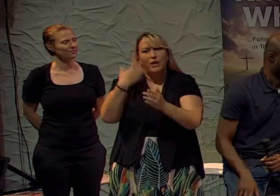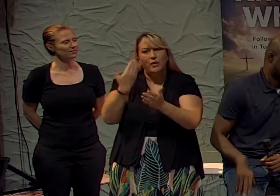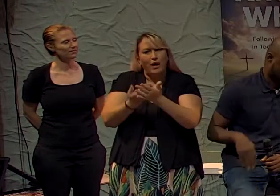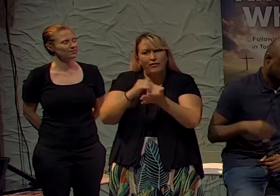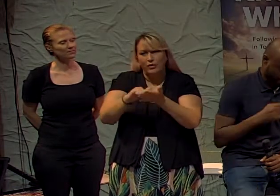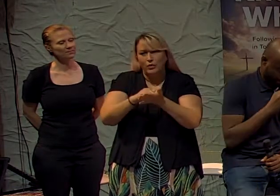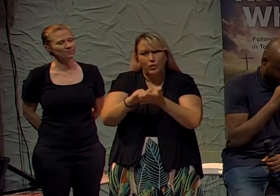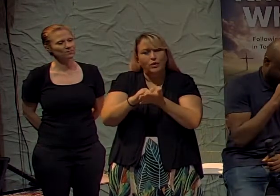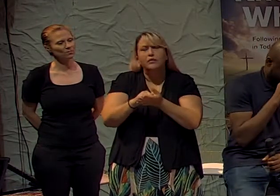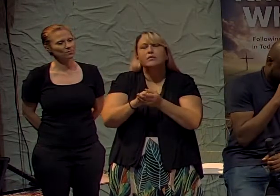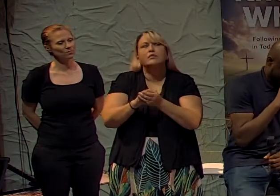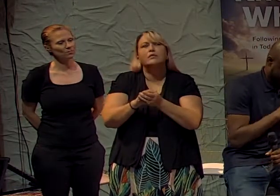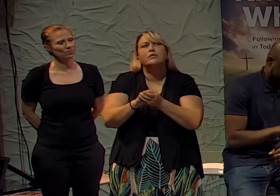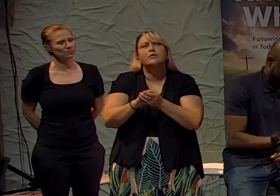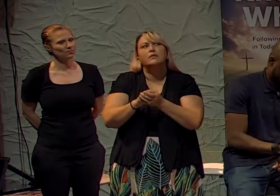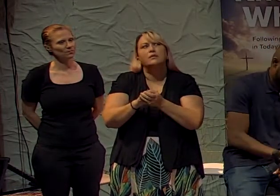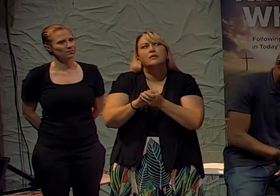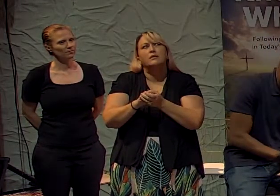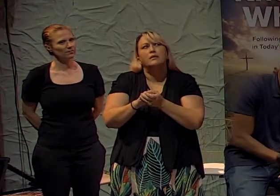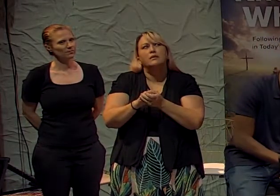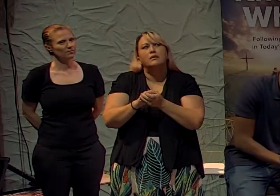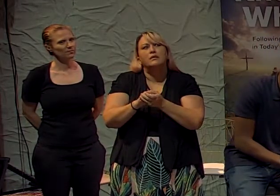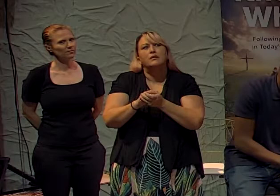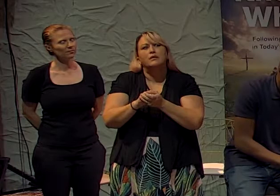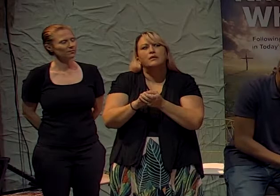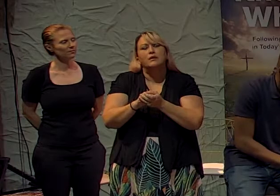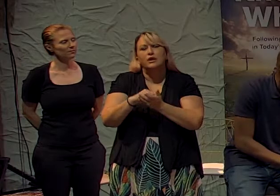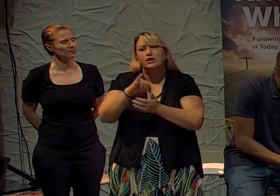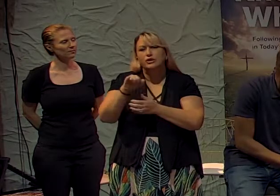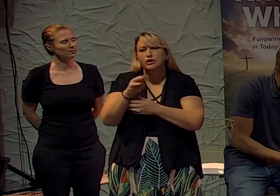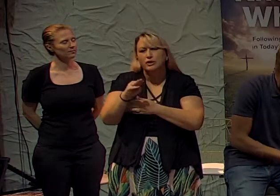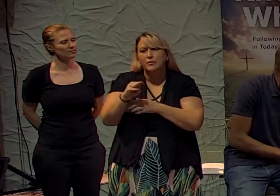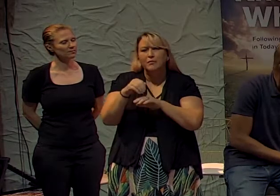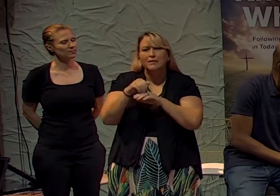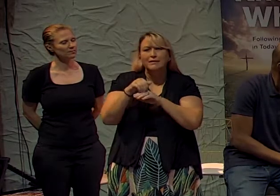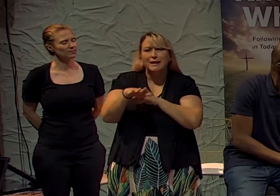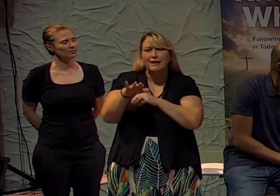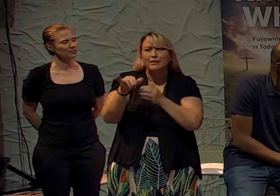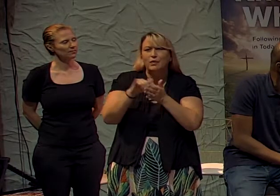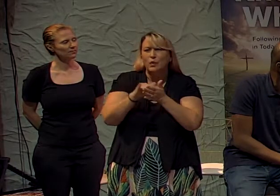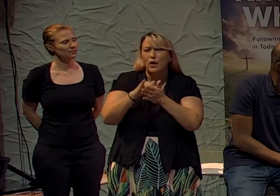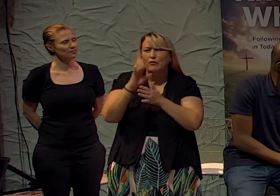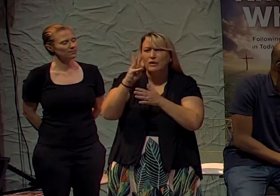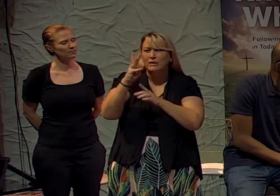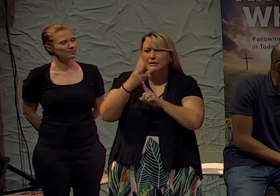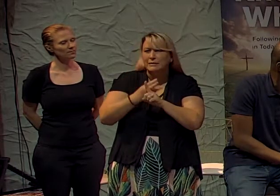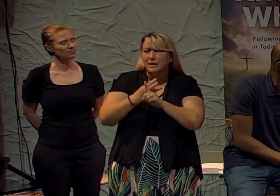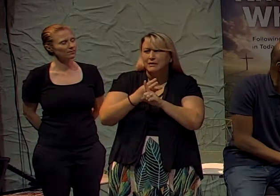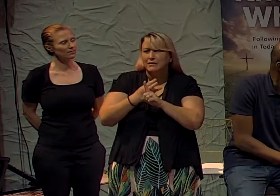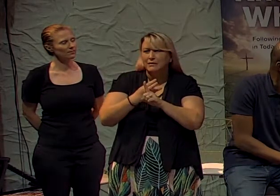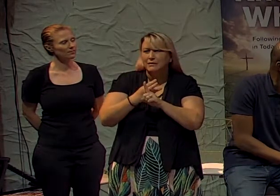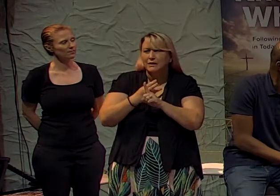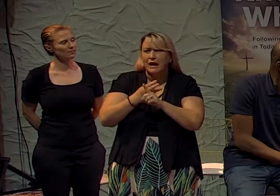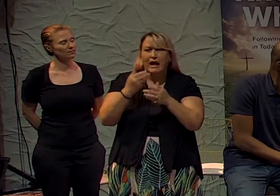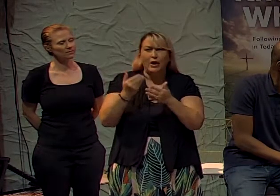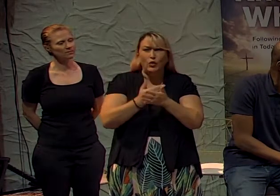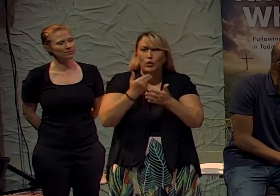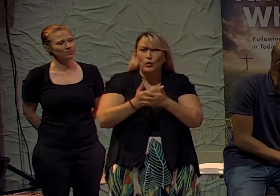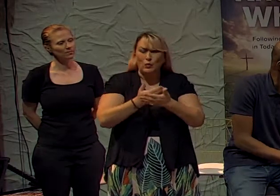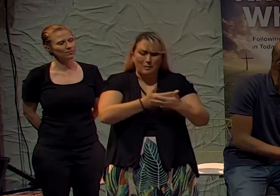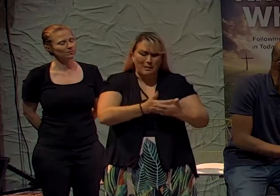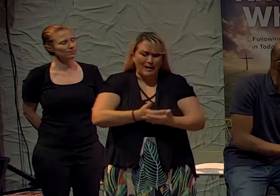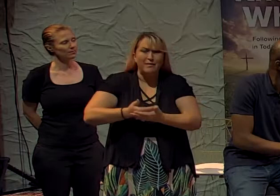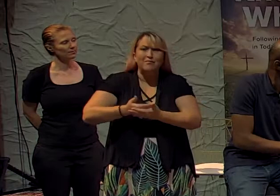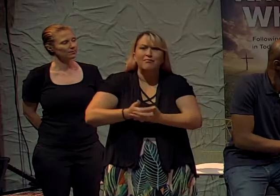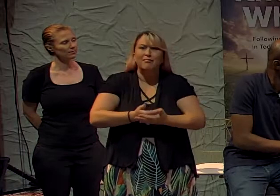either. And Jim had been sent to New York for 6 months, and I had a brand new baby.